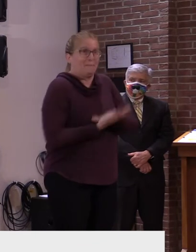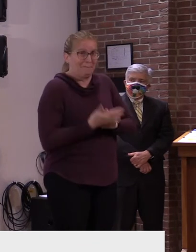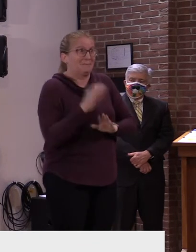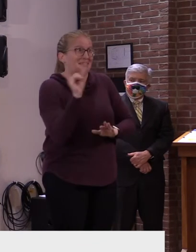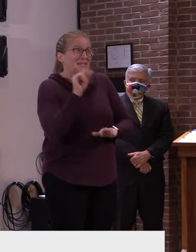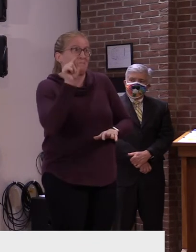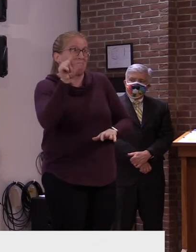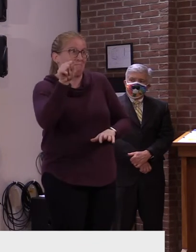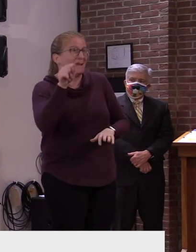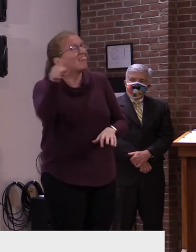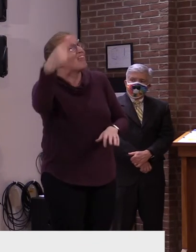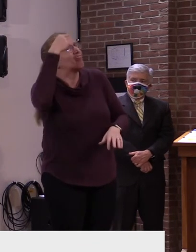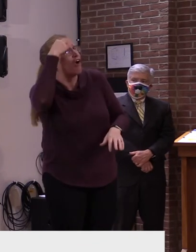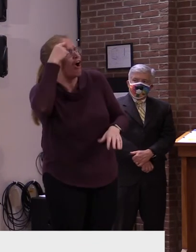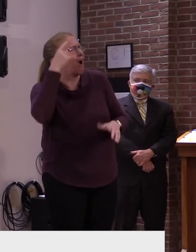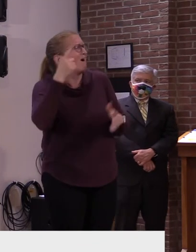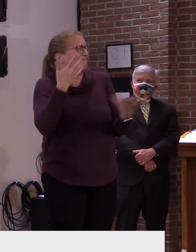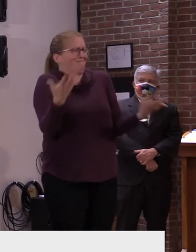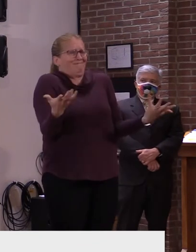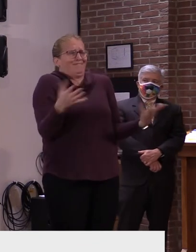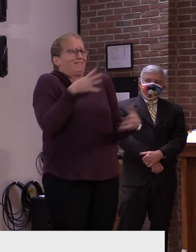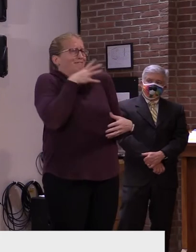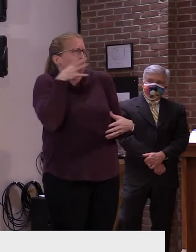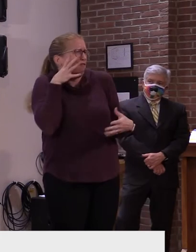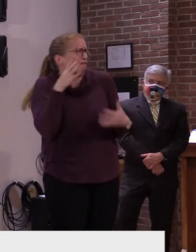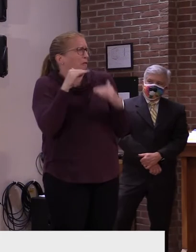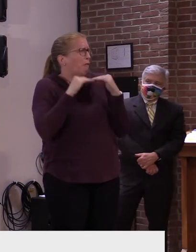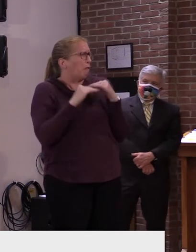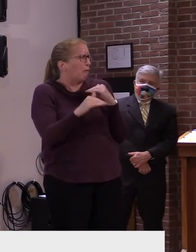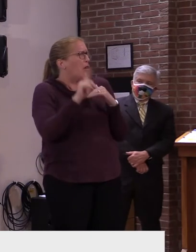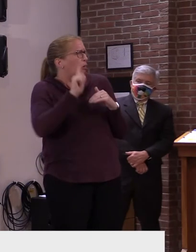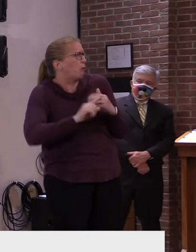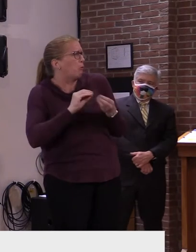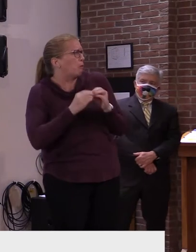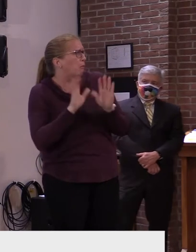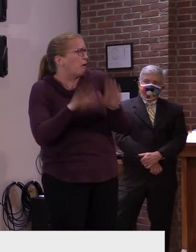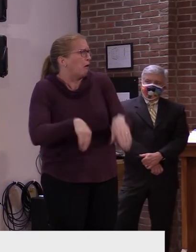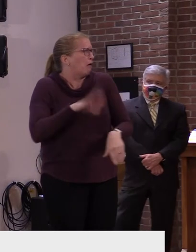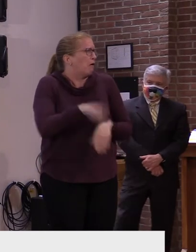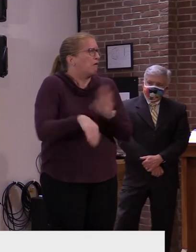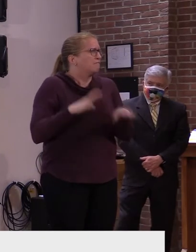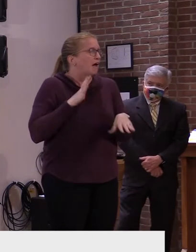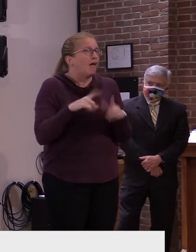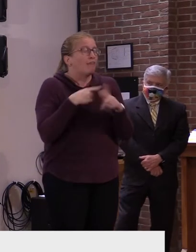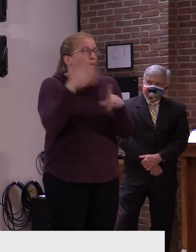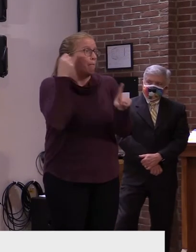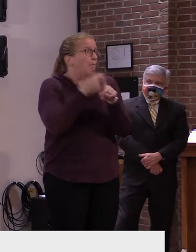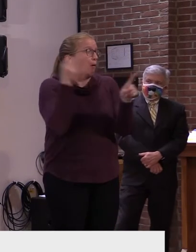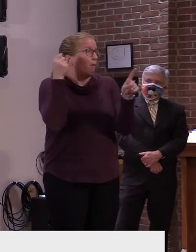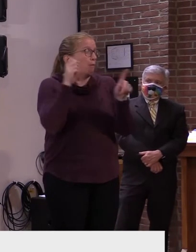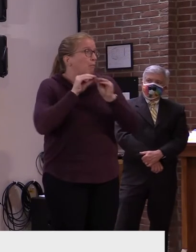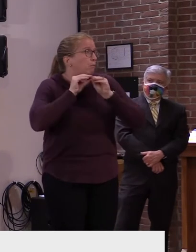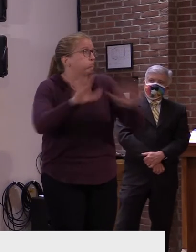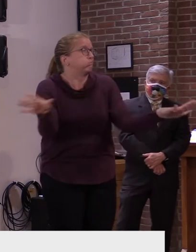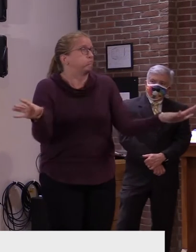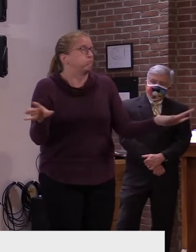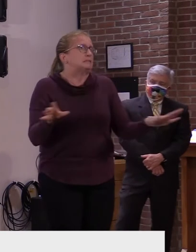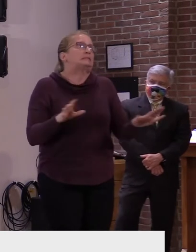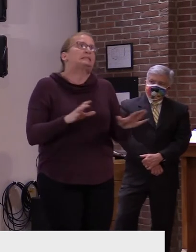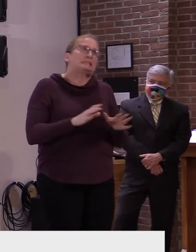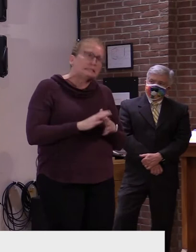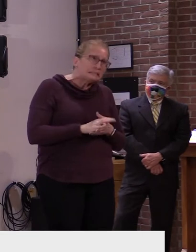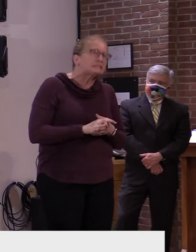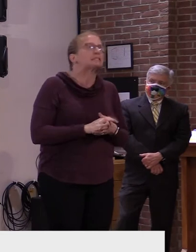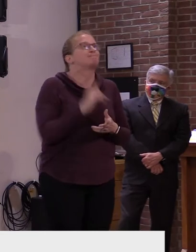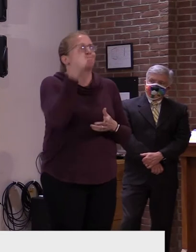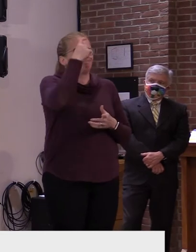to tighten the restrictions just a little bit at a time to make sure that we're we're really looking at the